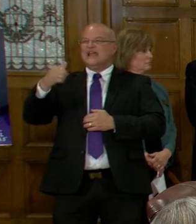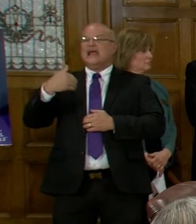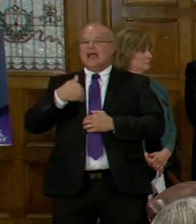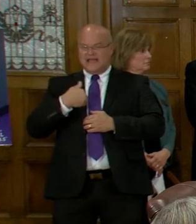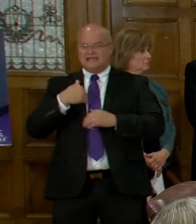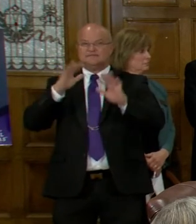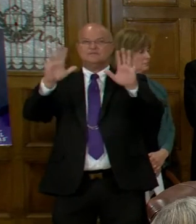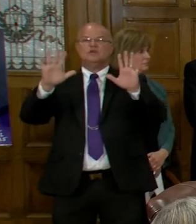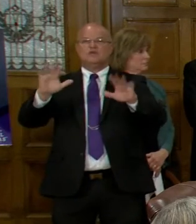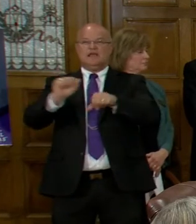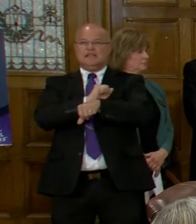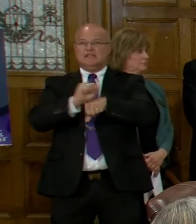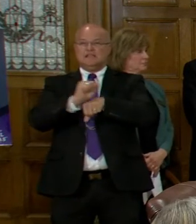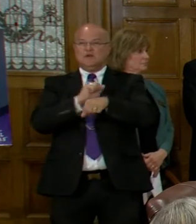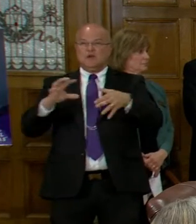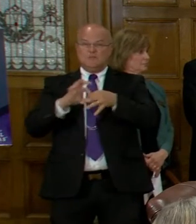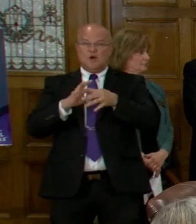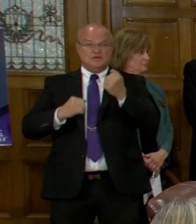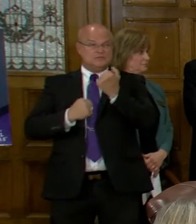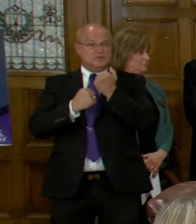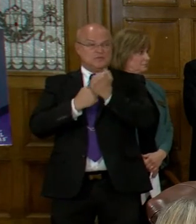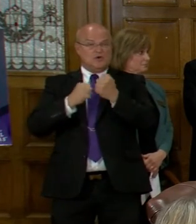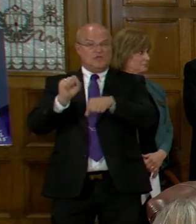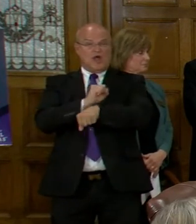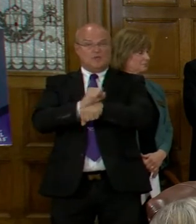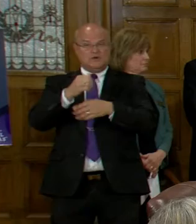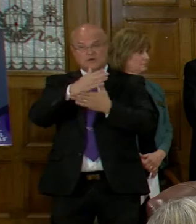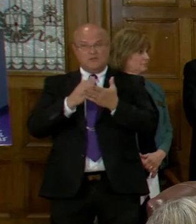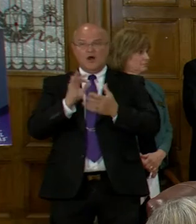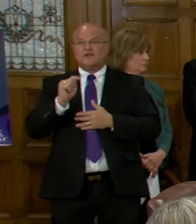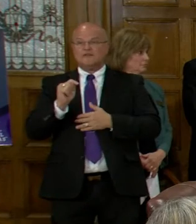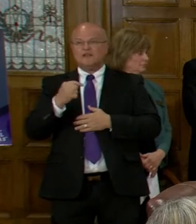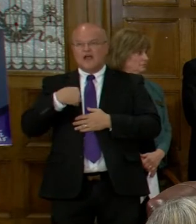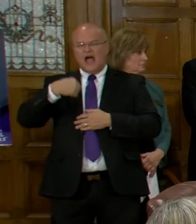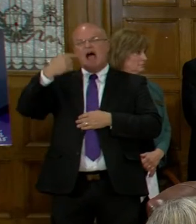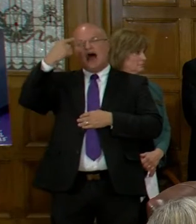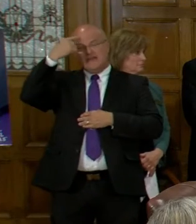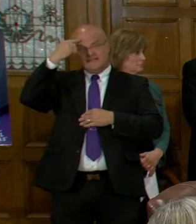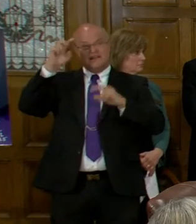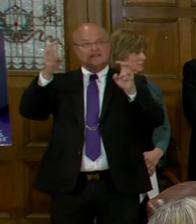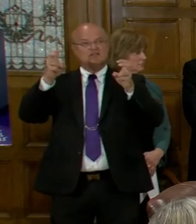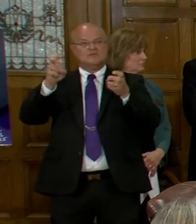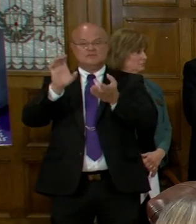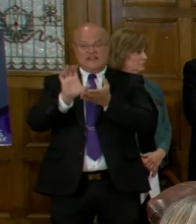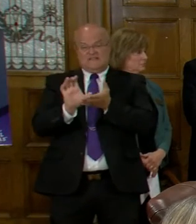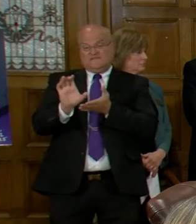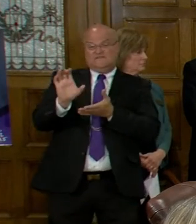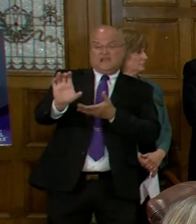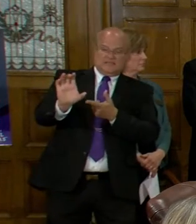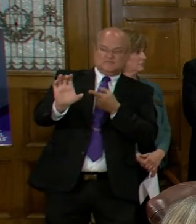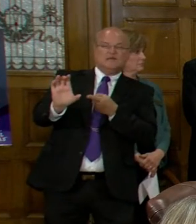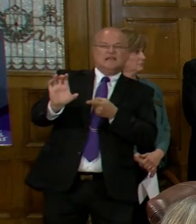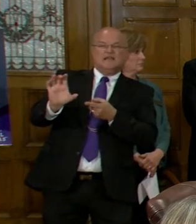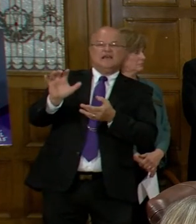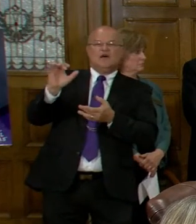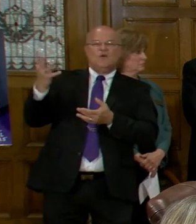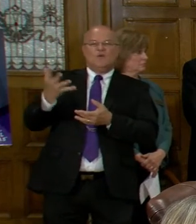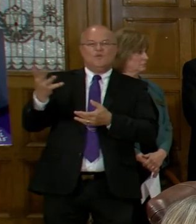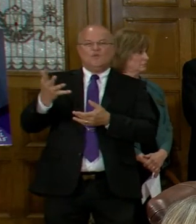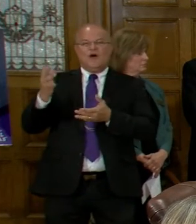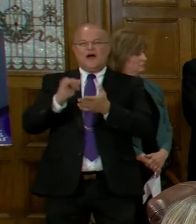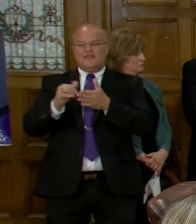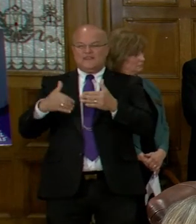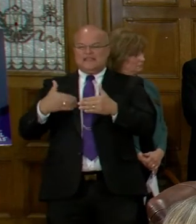great industry partners that are supporting the operational side of it. So I think in terms of investment, it's a question of what is